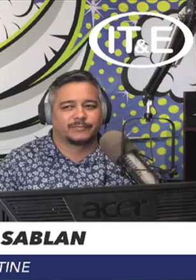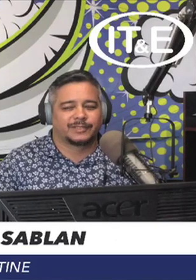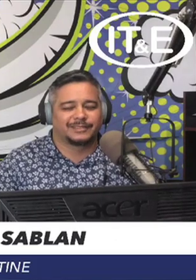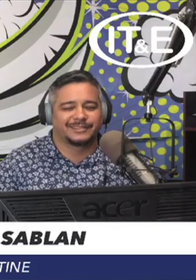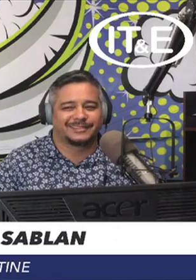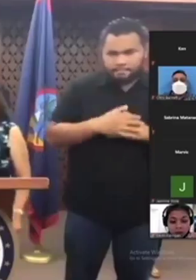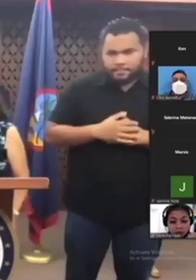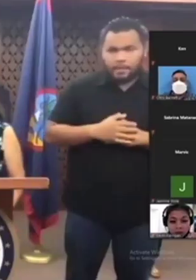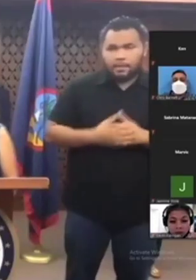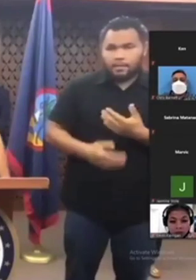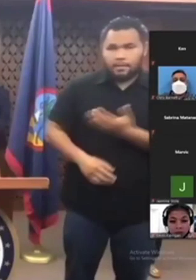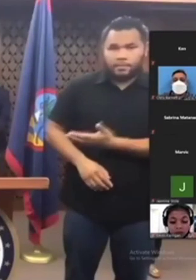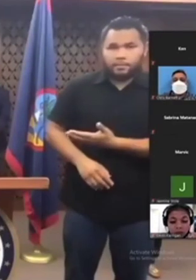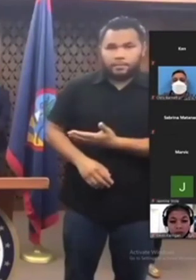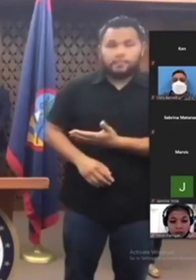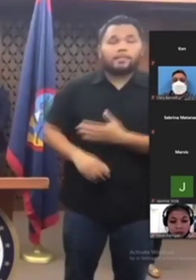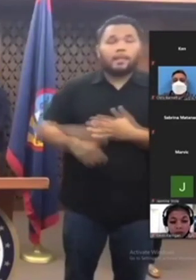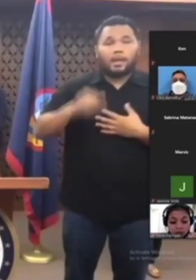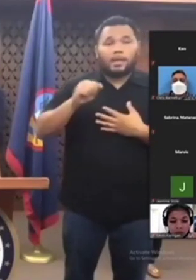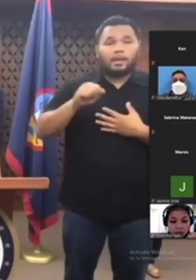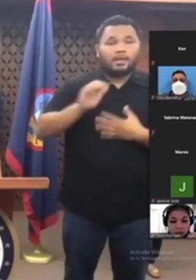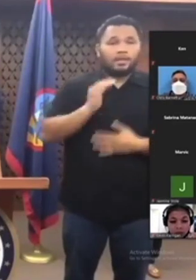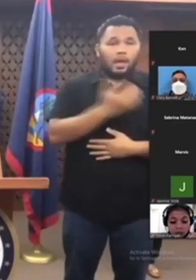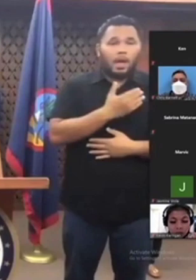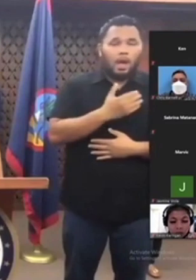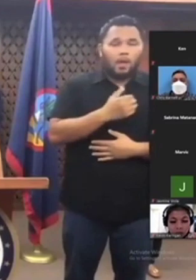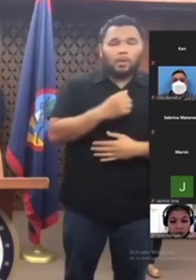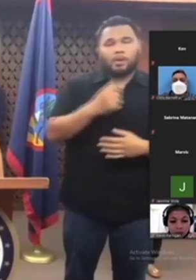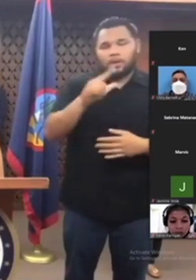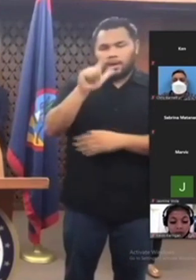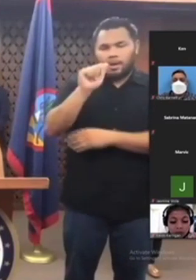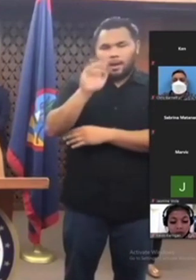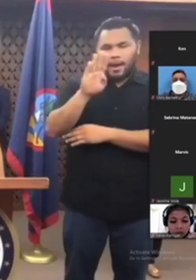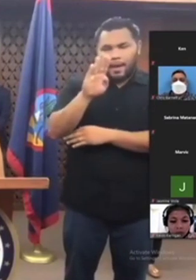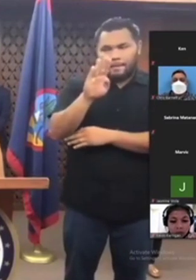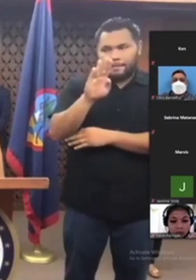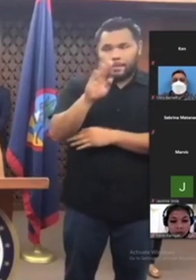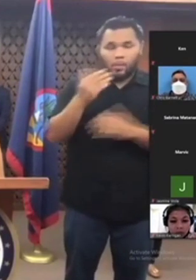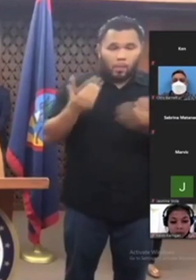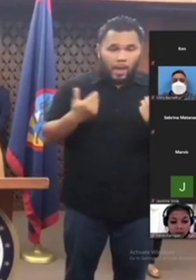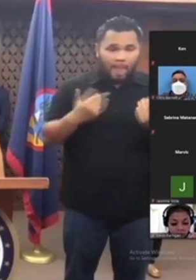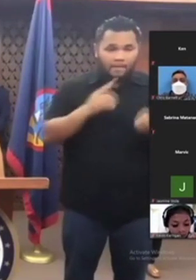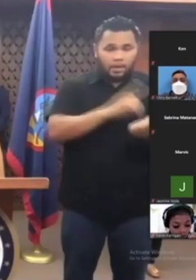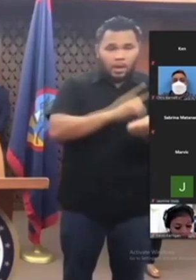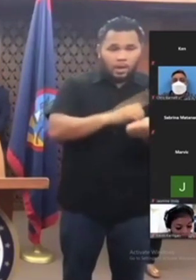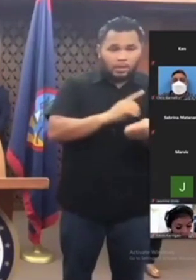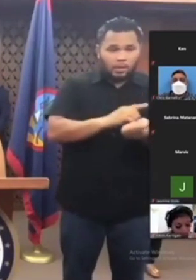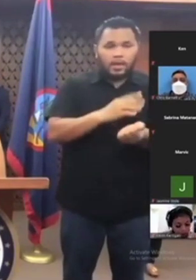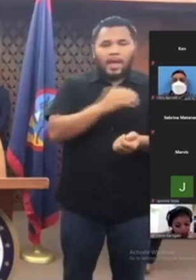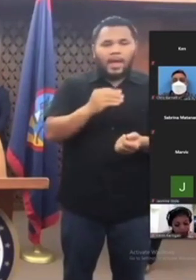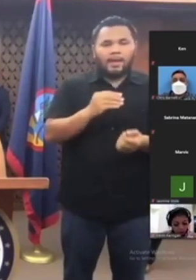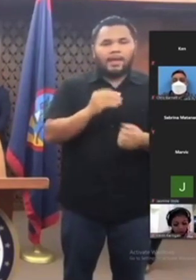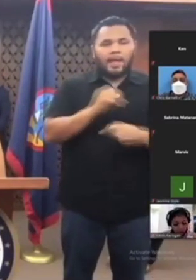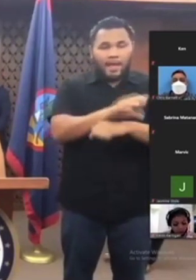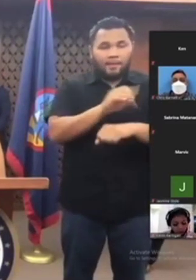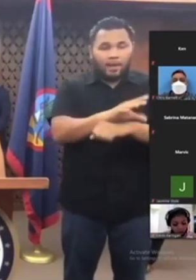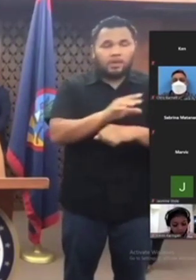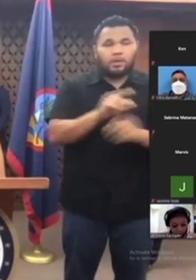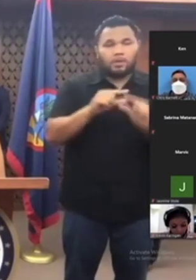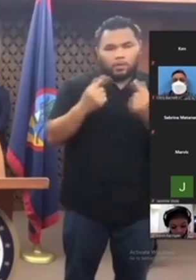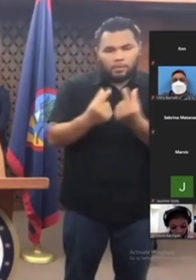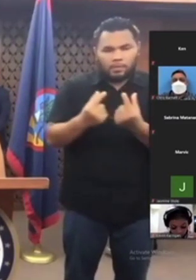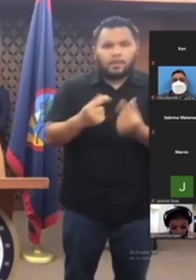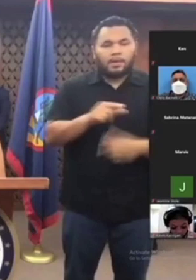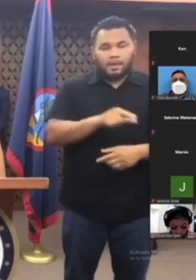because it didn't change. KUAM asked for clarification during a press conference with Public Health Director Linda Impinco Denorsi, who explained that